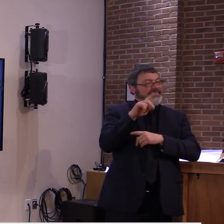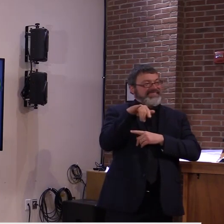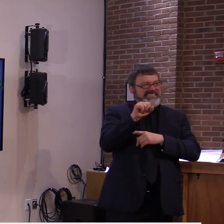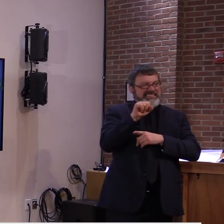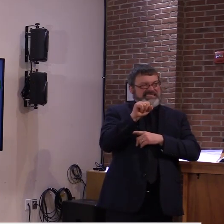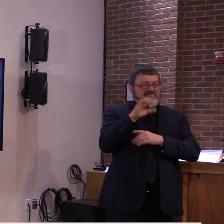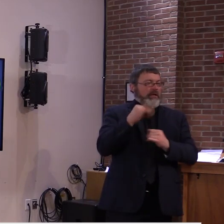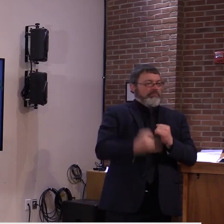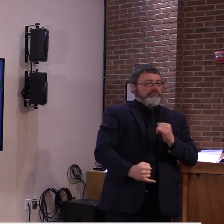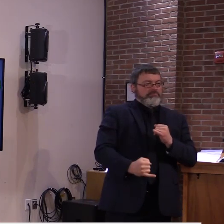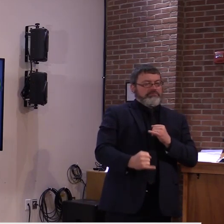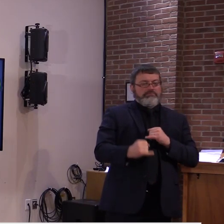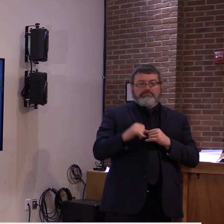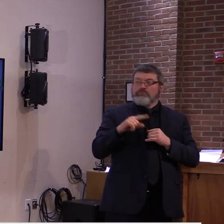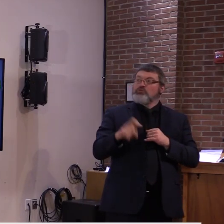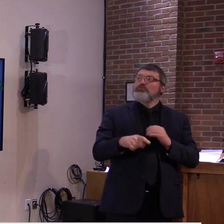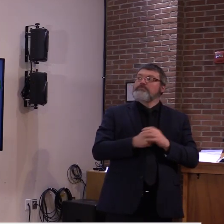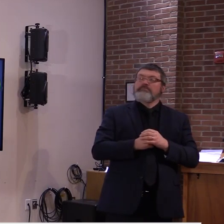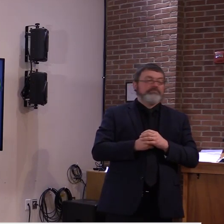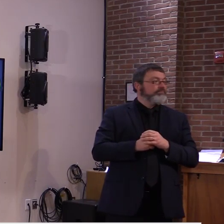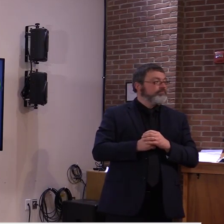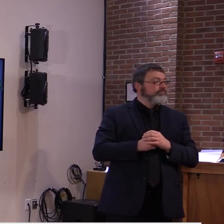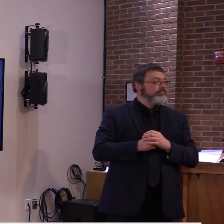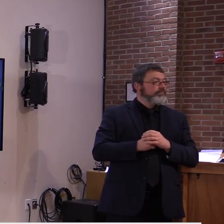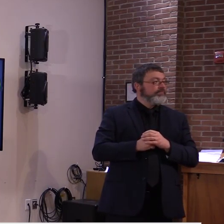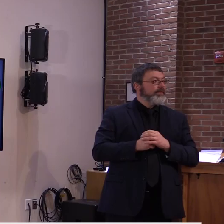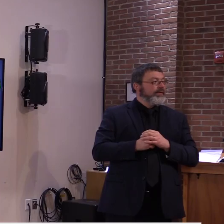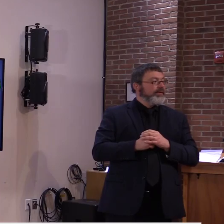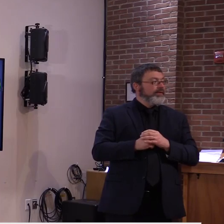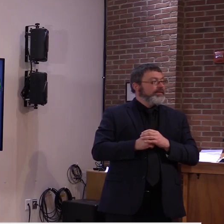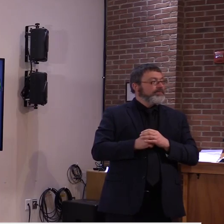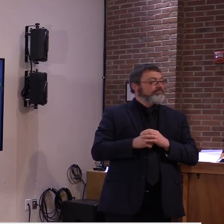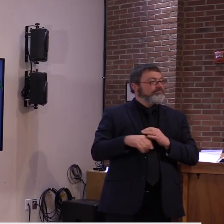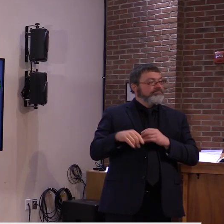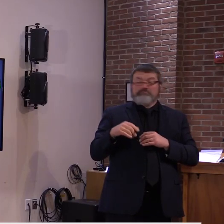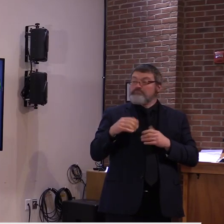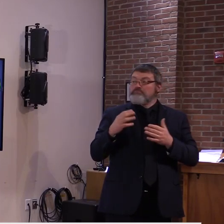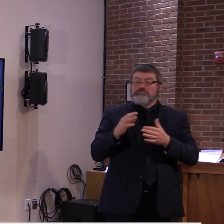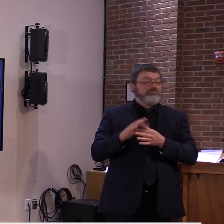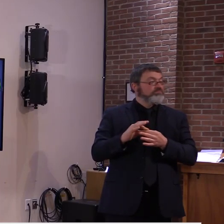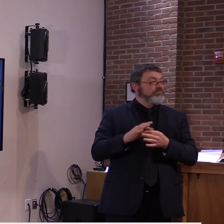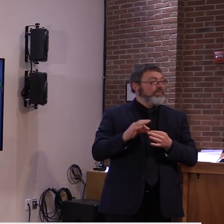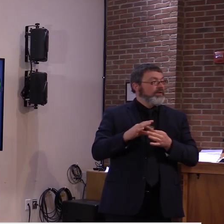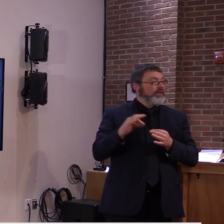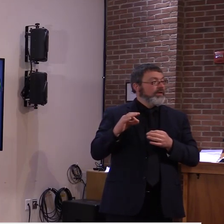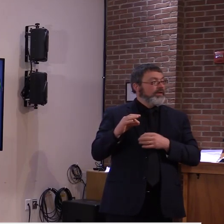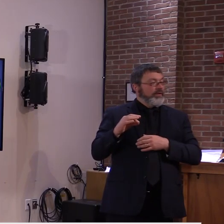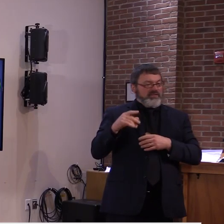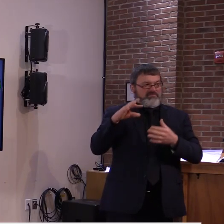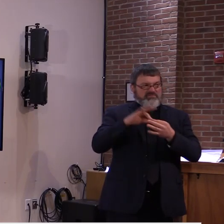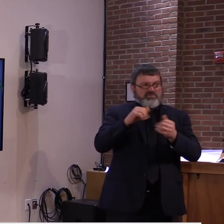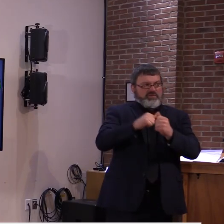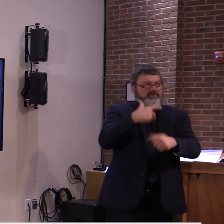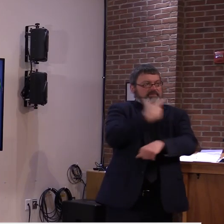in from outside. Okay, good luck with that. Interrupt them. Thank you all very much.